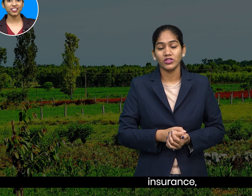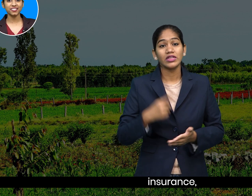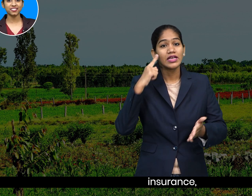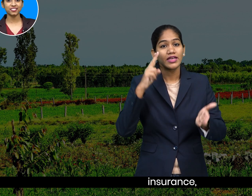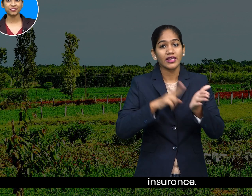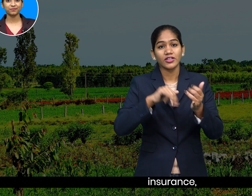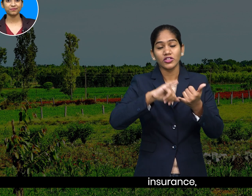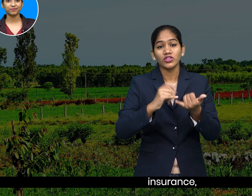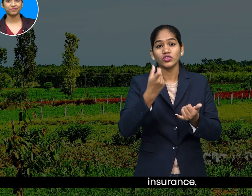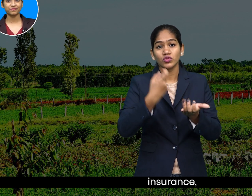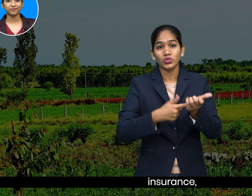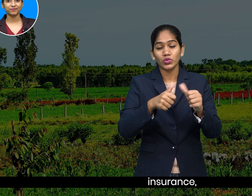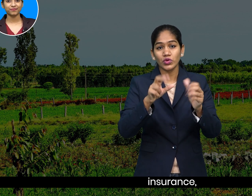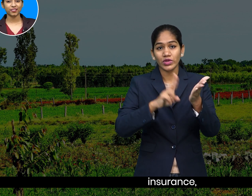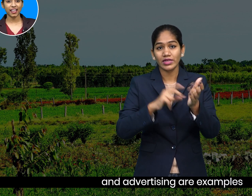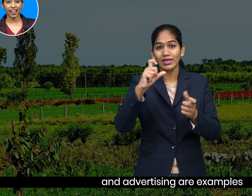insurance